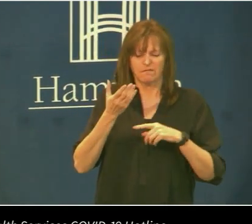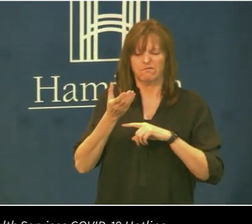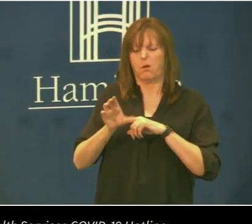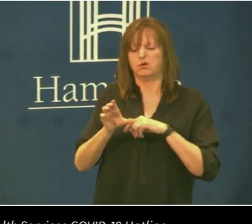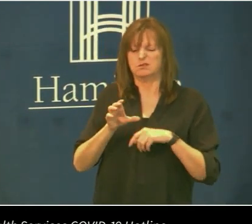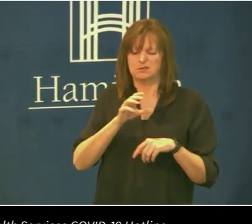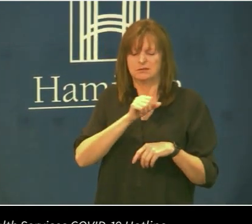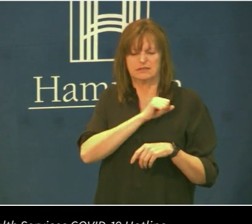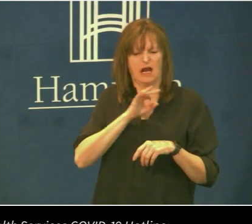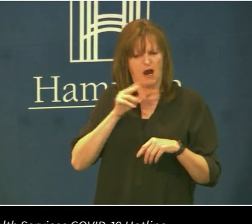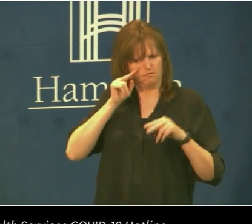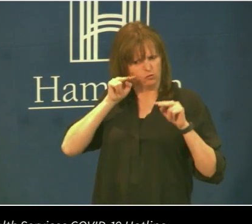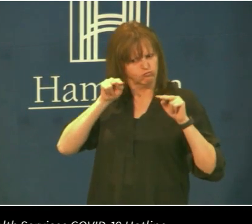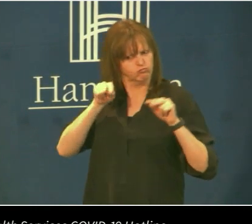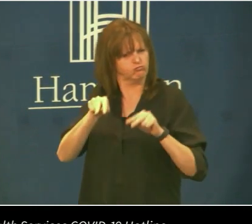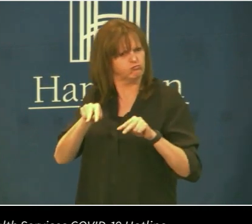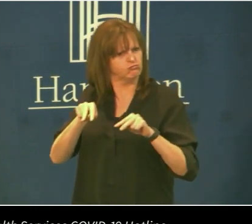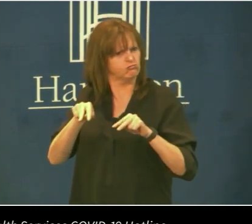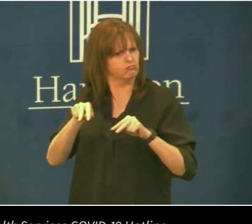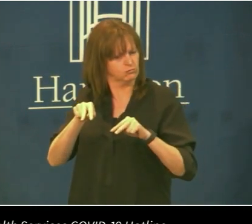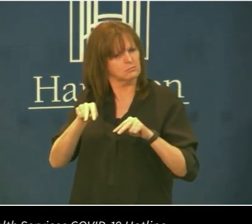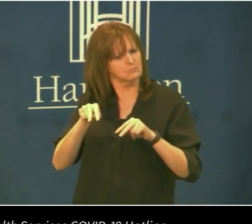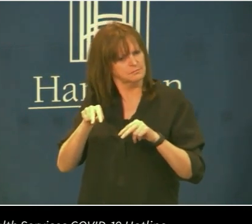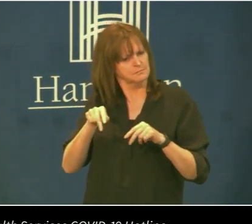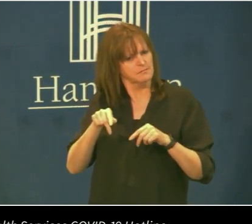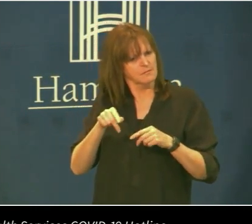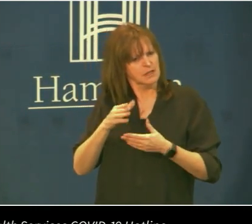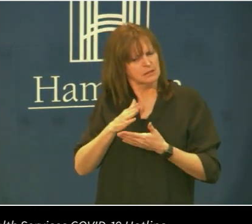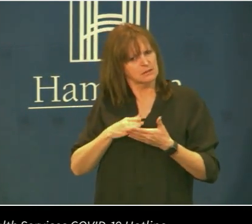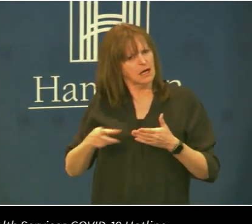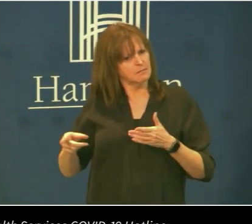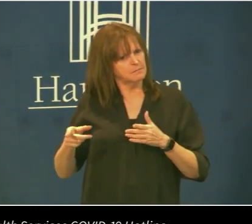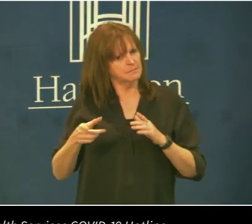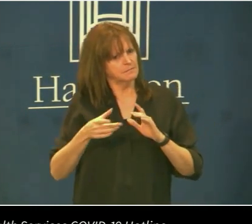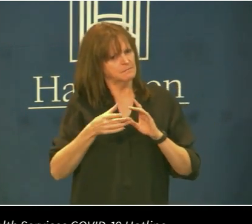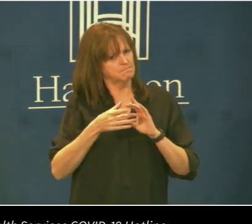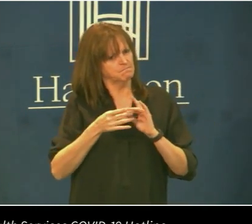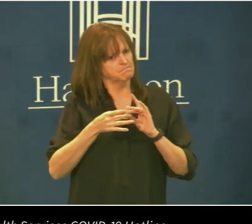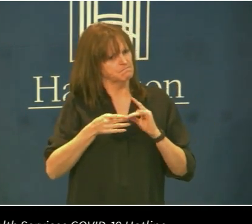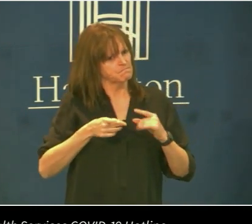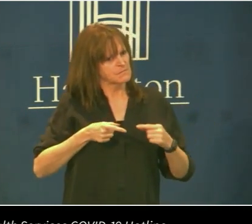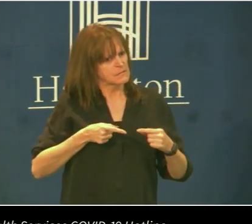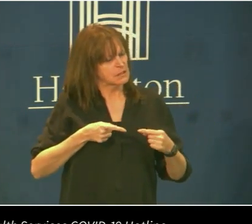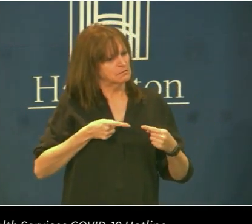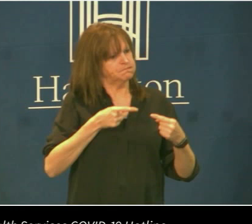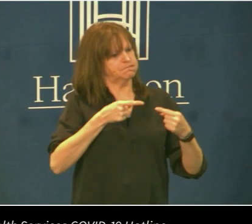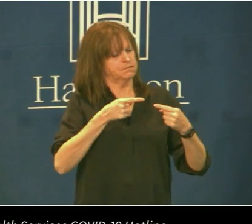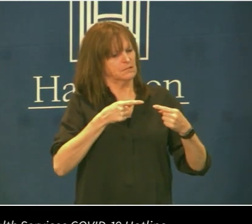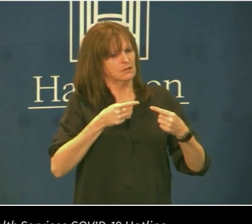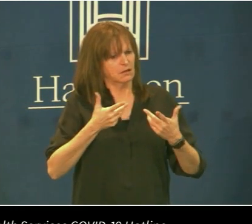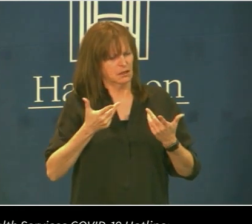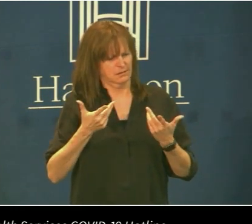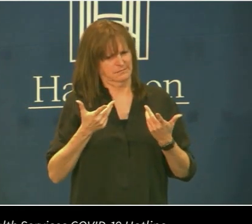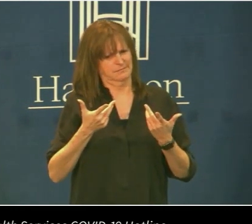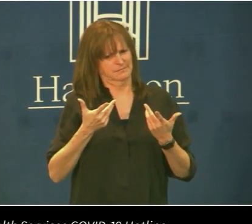our goal right now is not to be enforcing things like meters that run out, surface